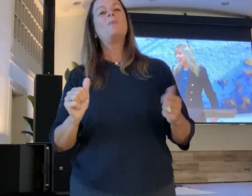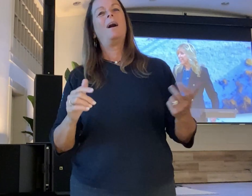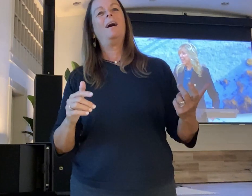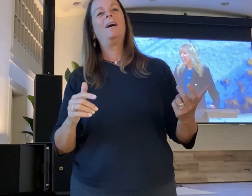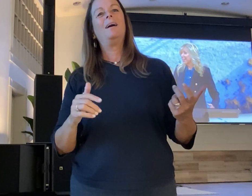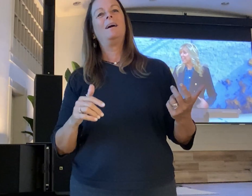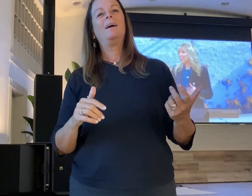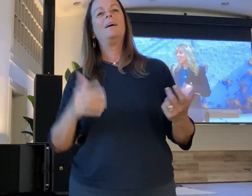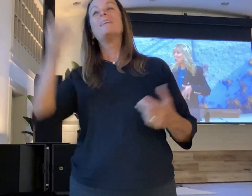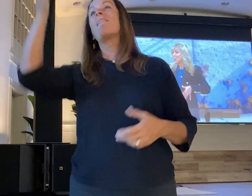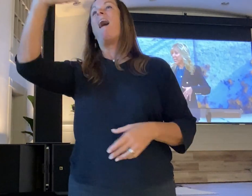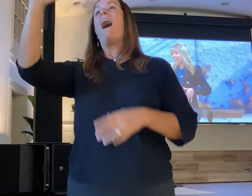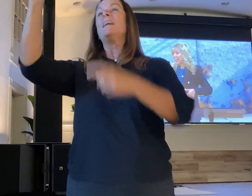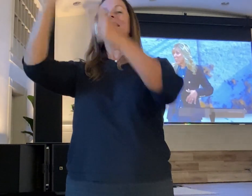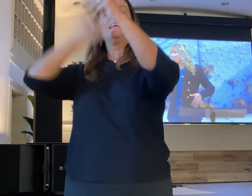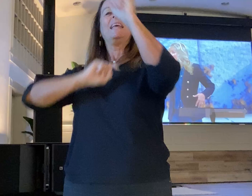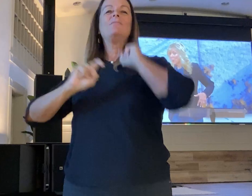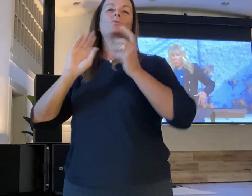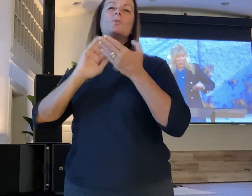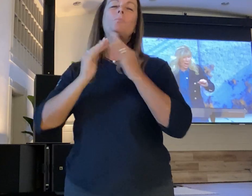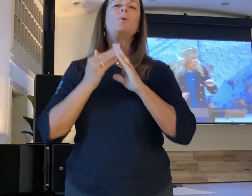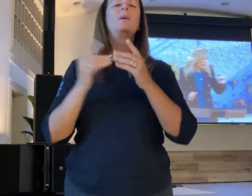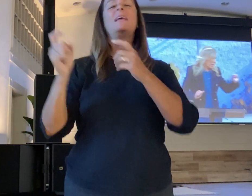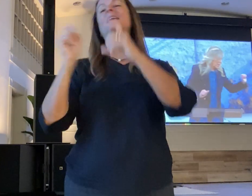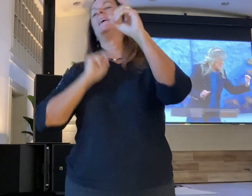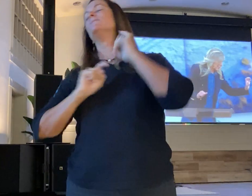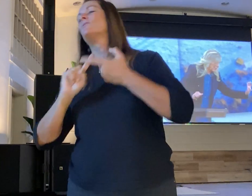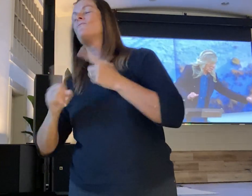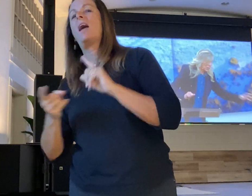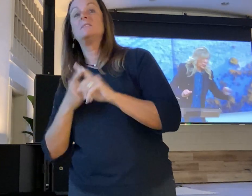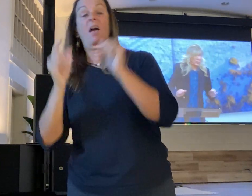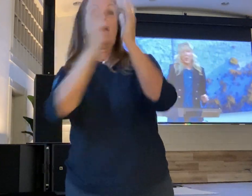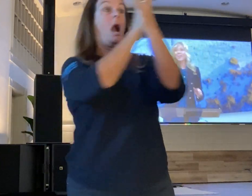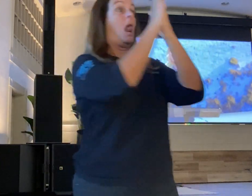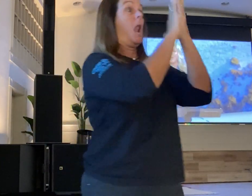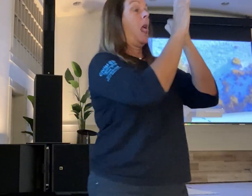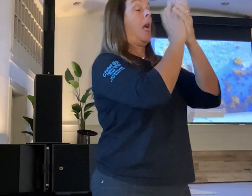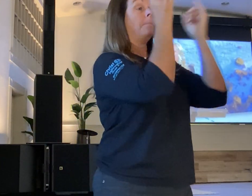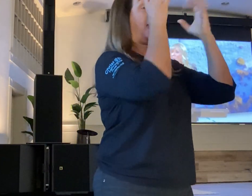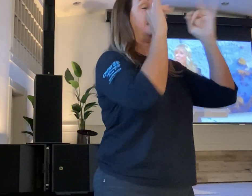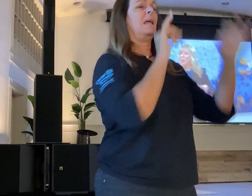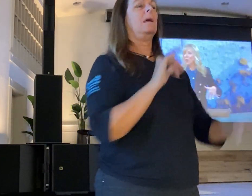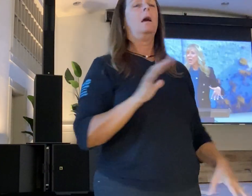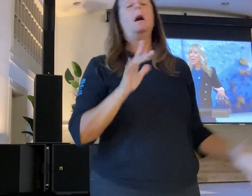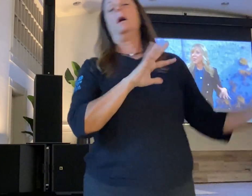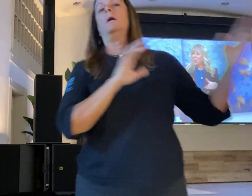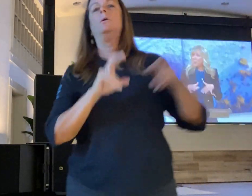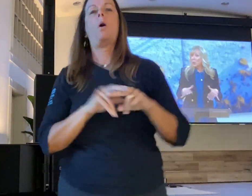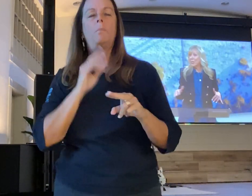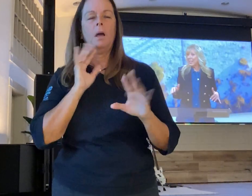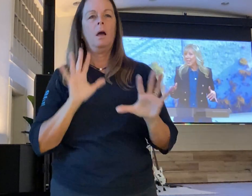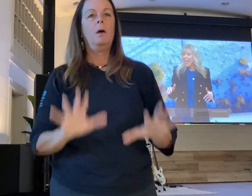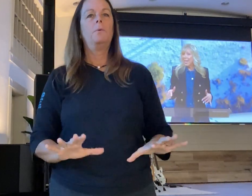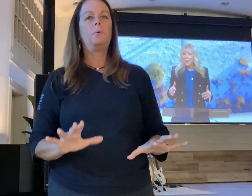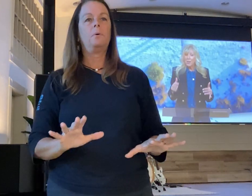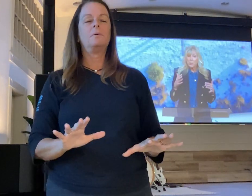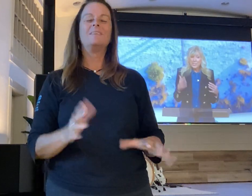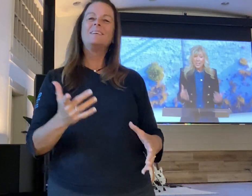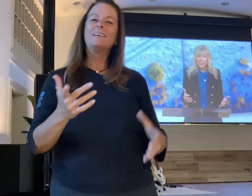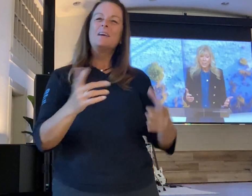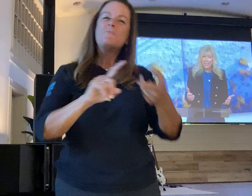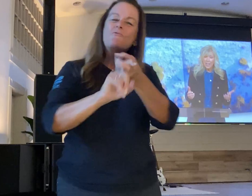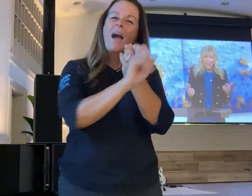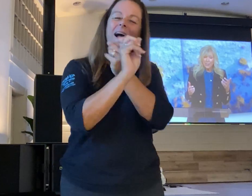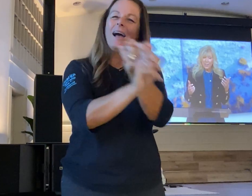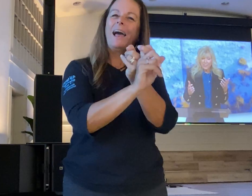talking about is that this community, we go from the crowd to get close friends, and we skip over the community,